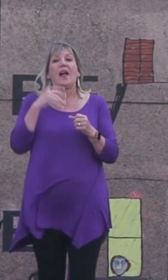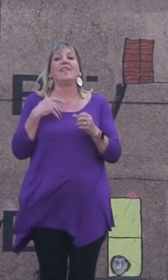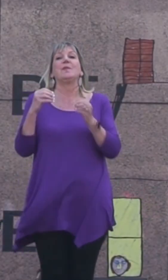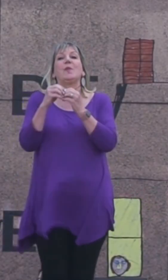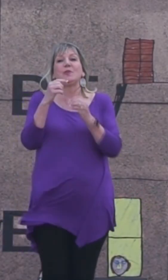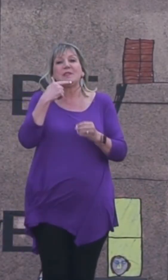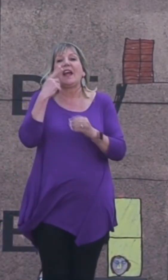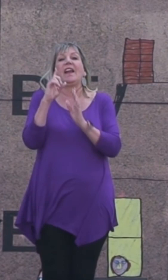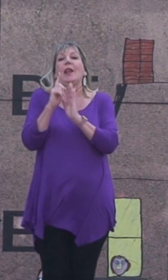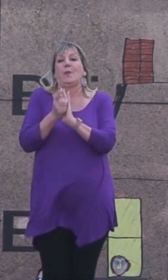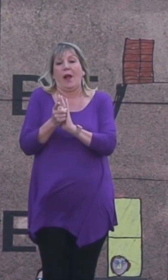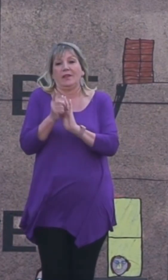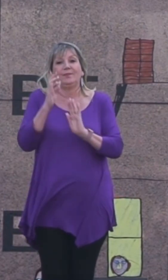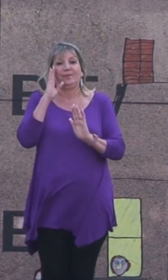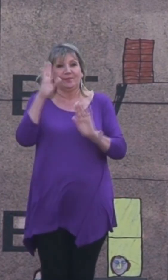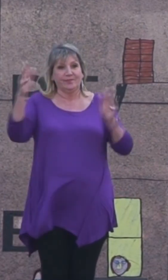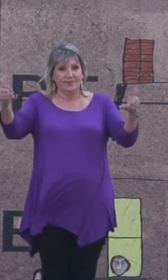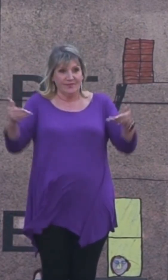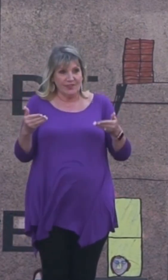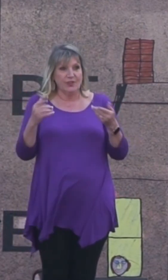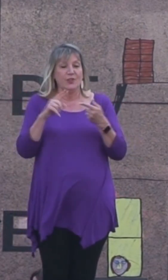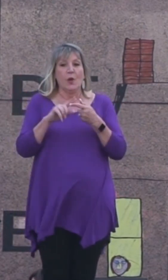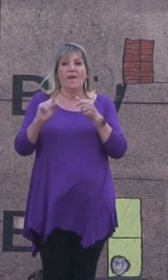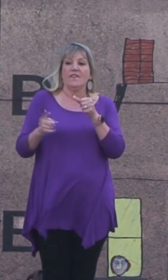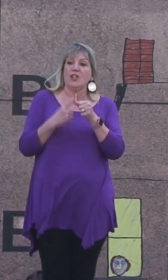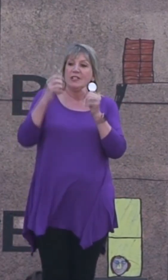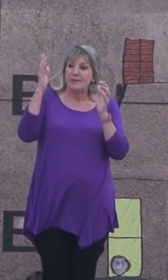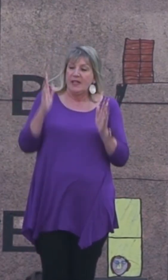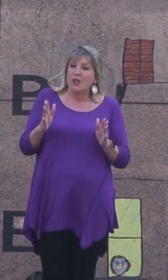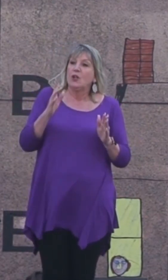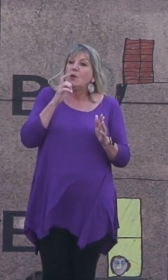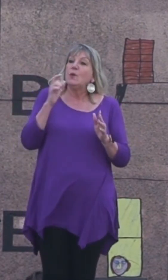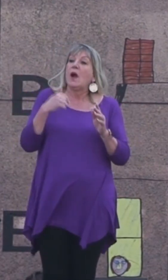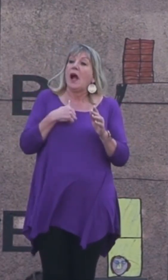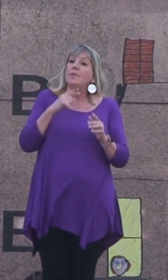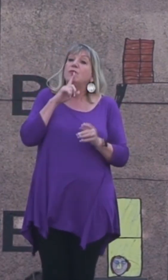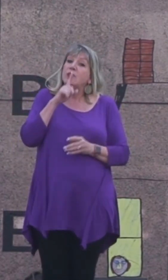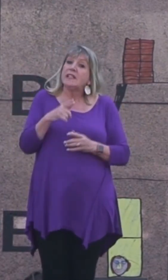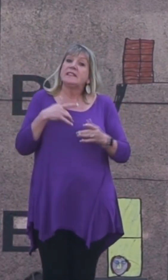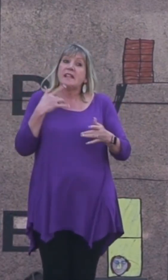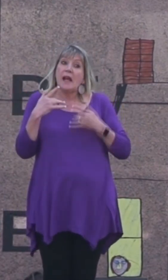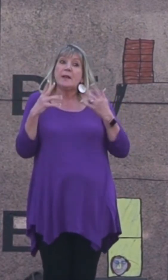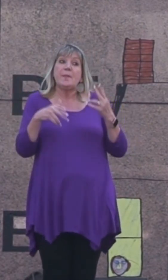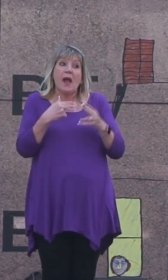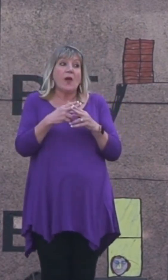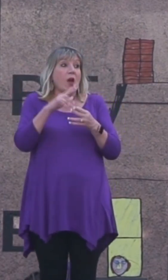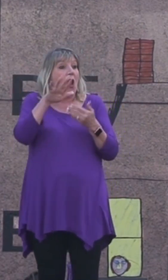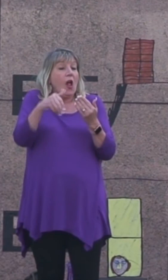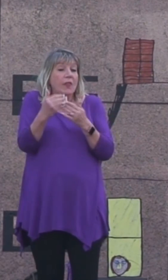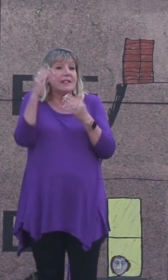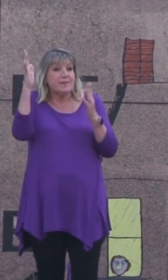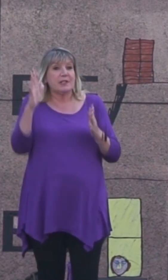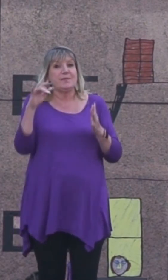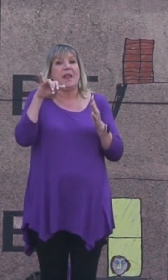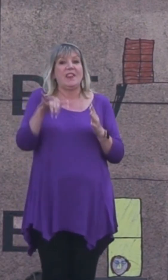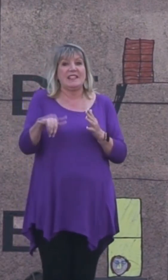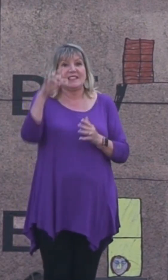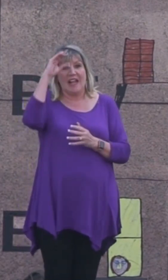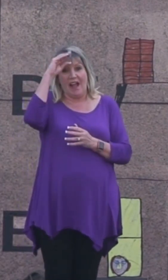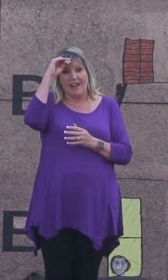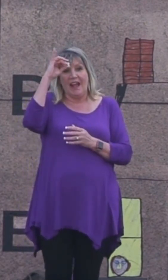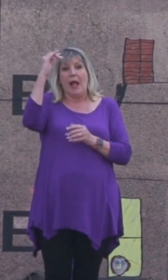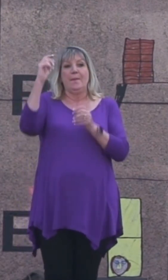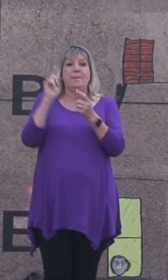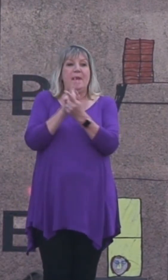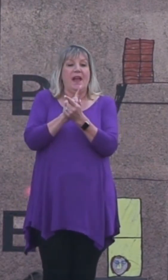more to say in a little while, but I want to introduce you to our first speaker, who I'm really excited about. I'm excited about all these speakers, but this guy